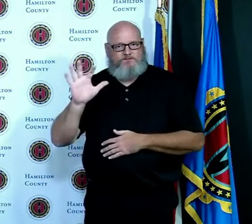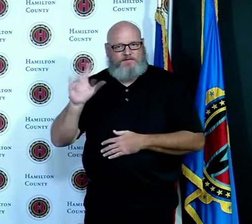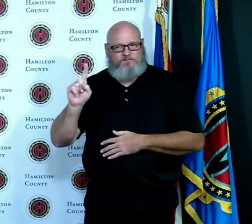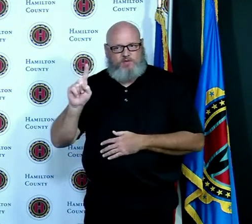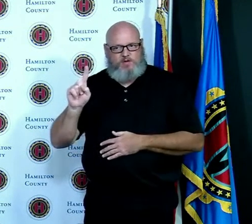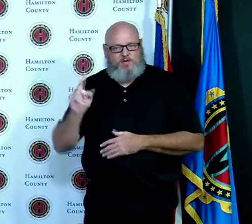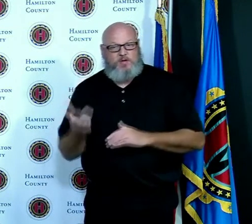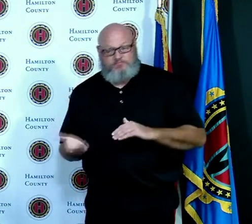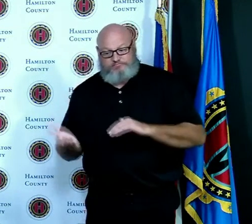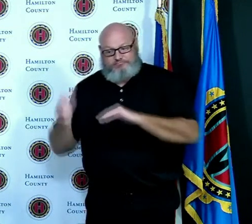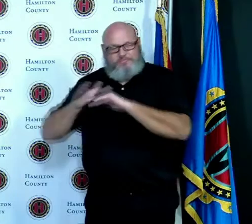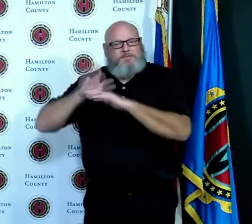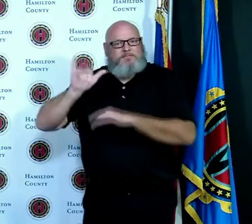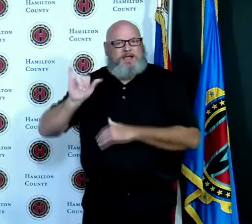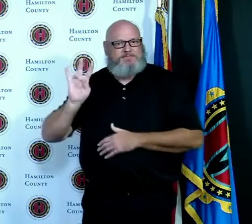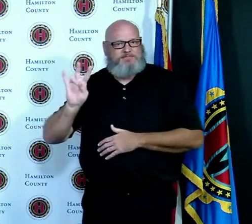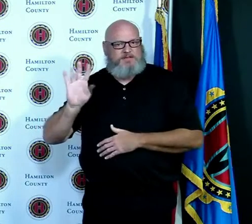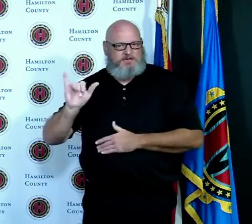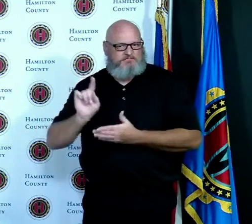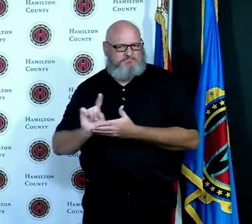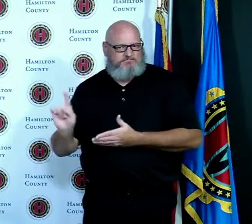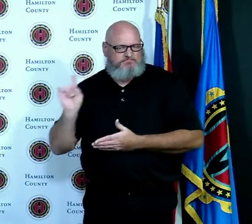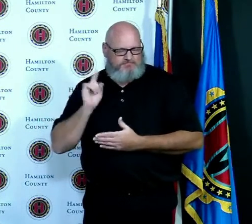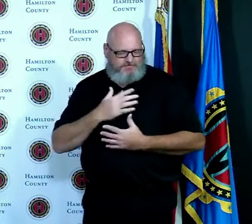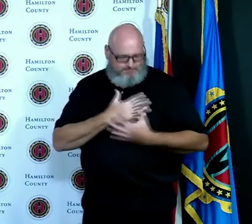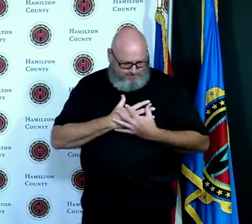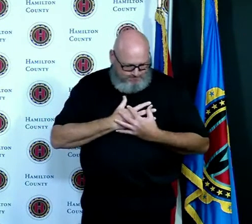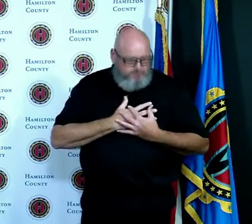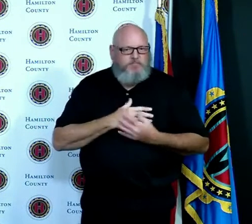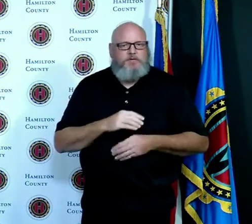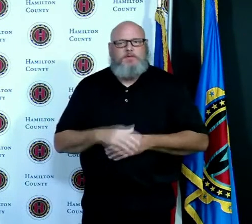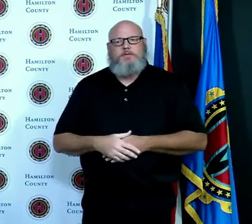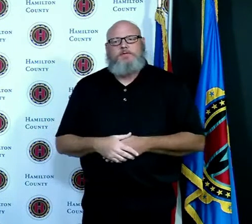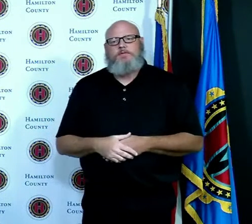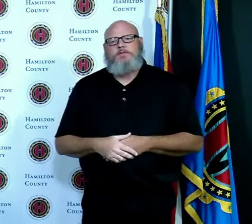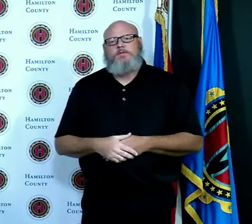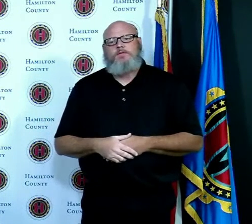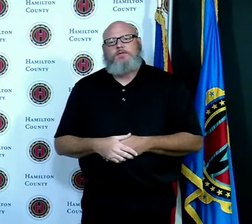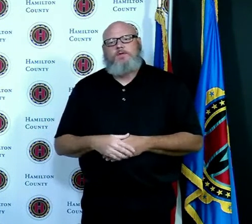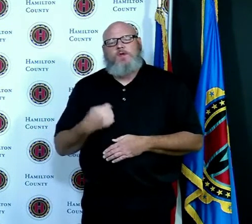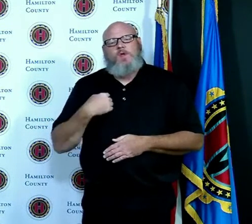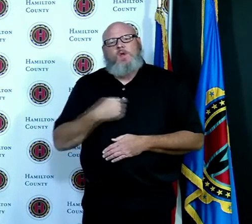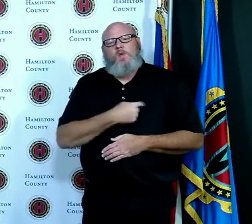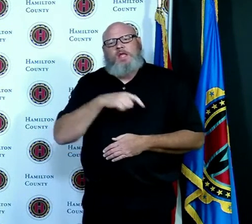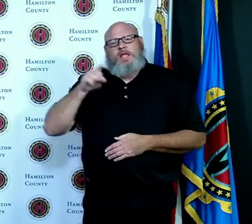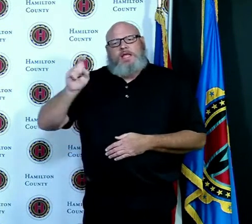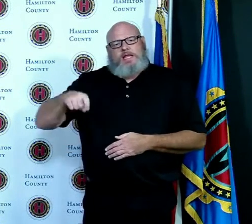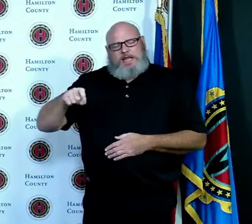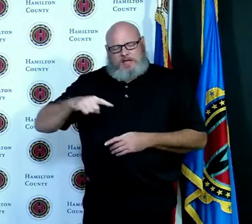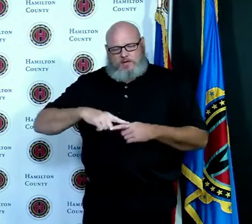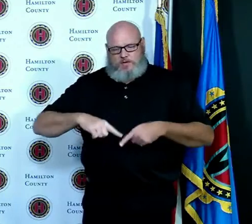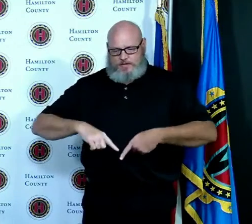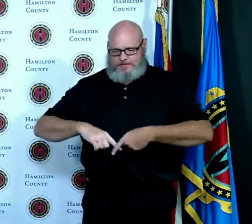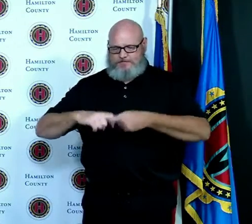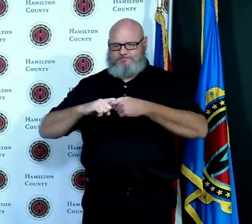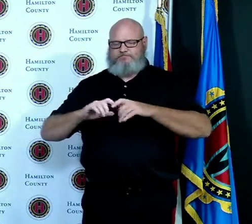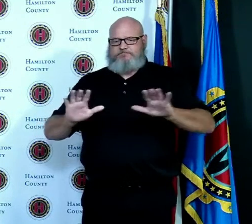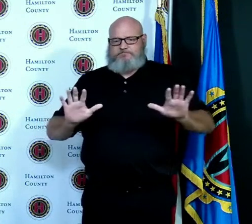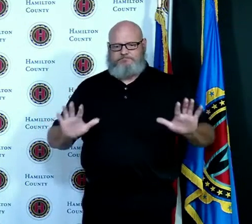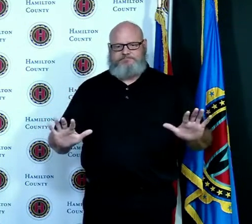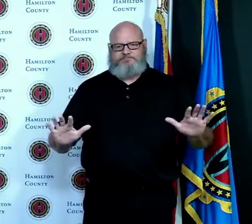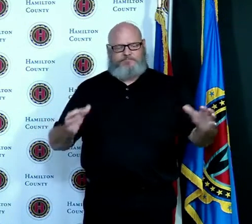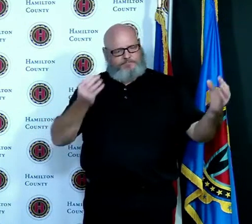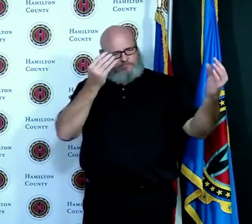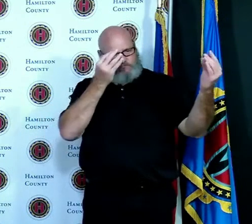We need to take a pause and rethink our approach to the pandemic. In addition to mass